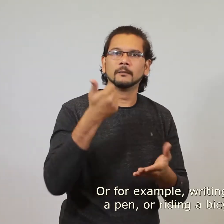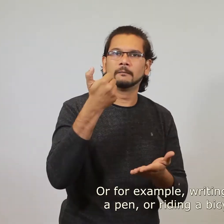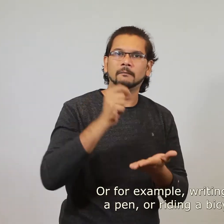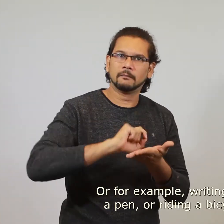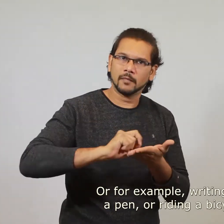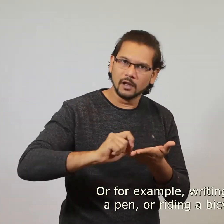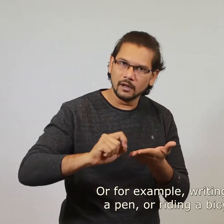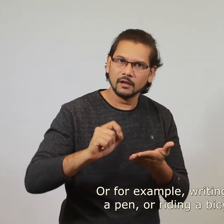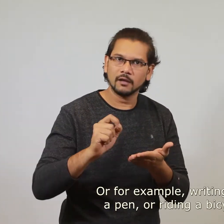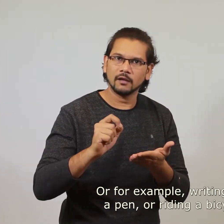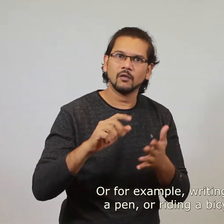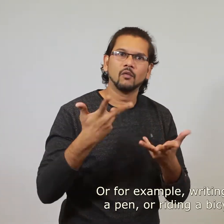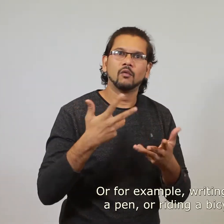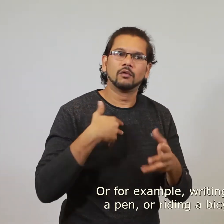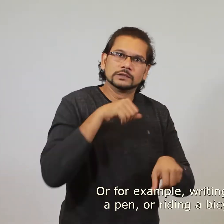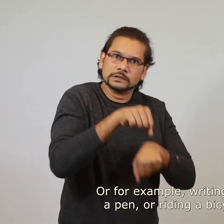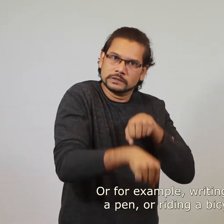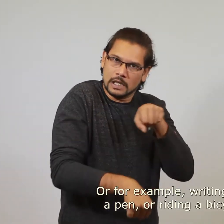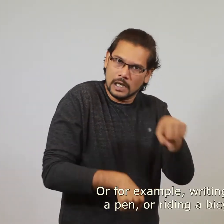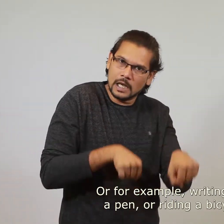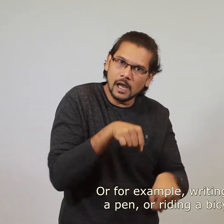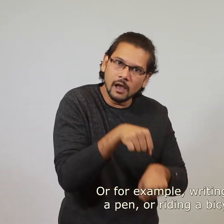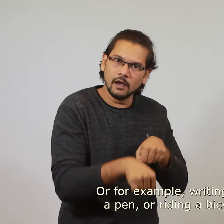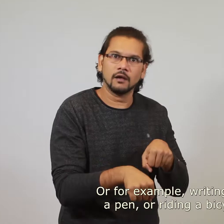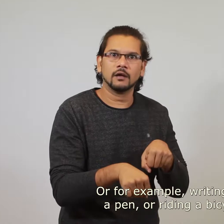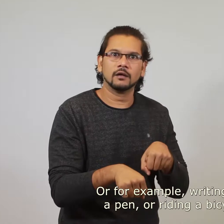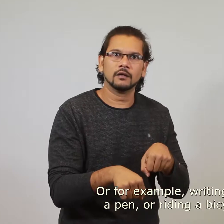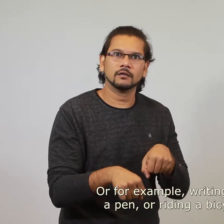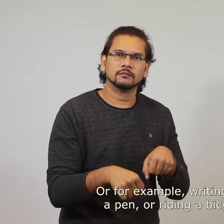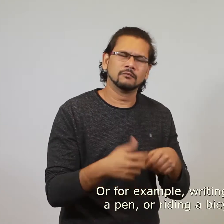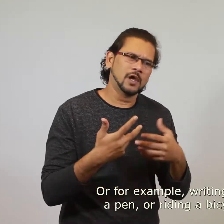Or for example, writing with a pen or riding a bicycle.